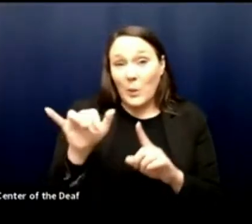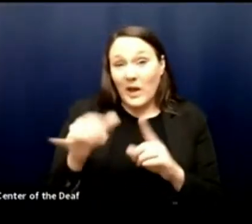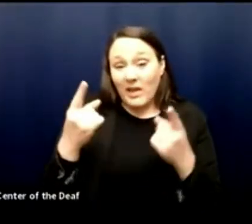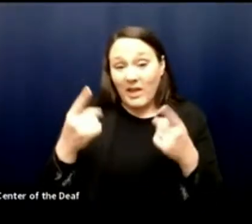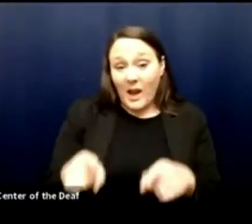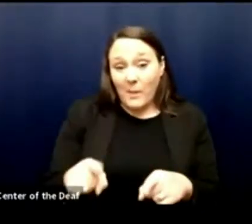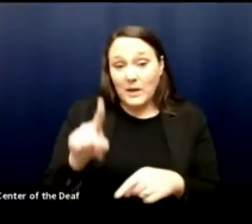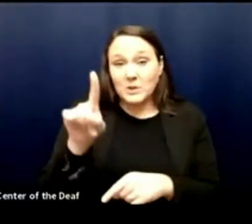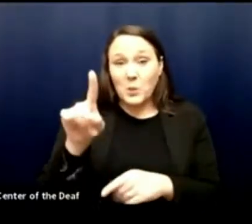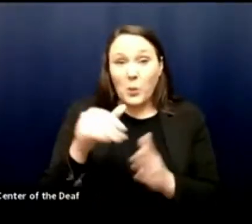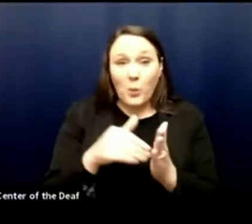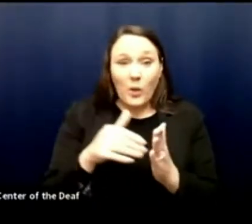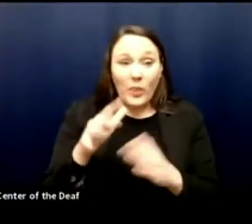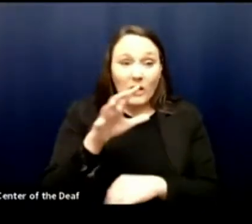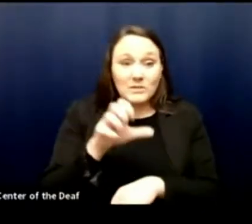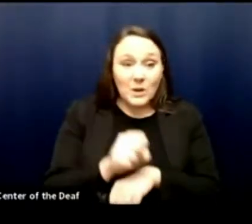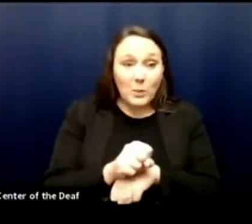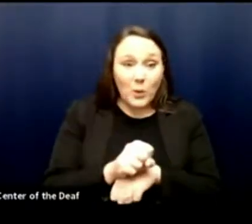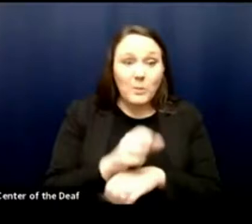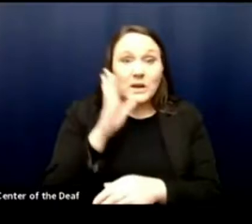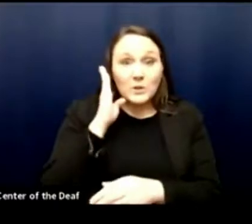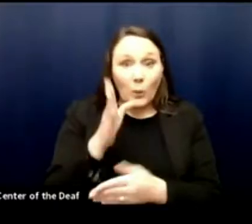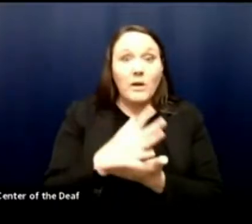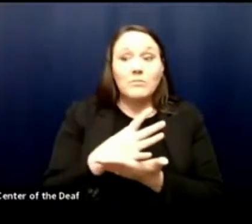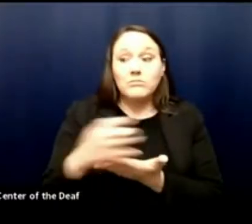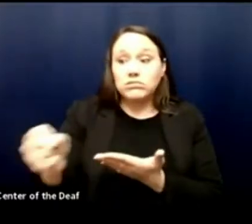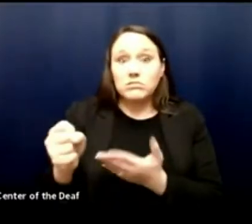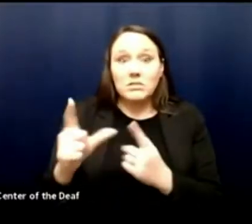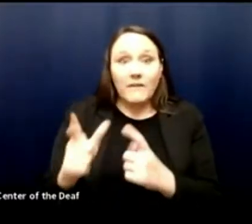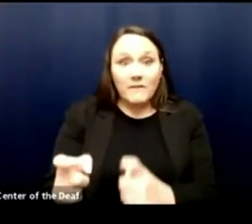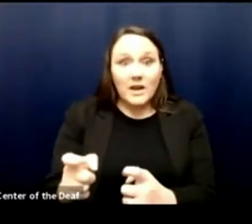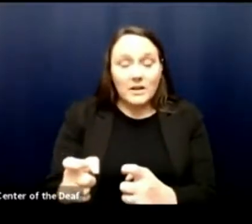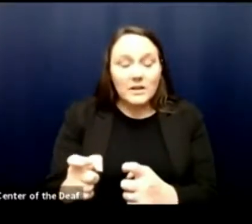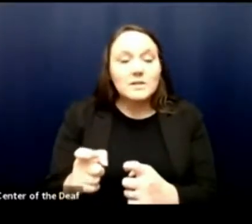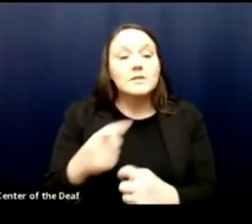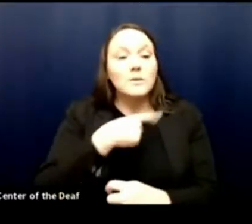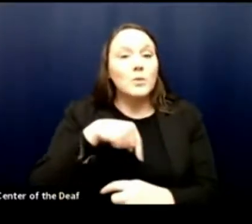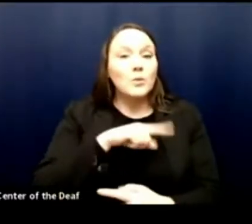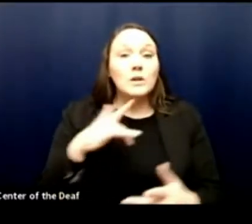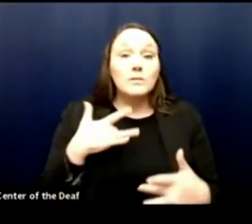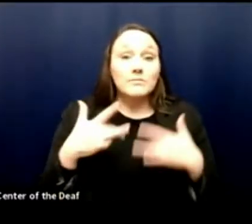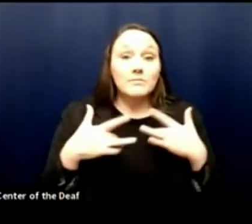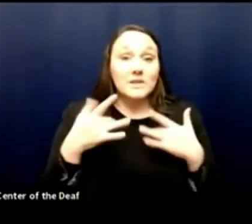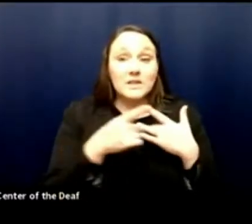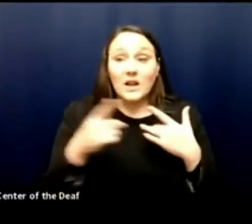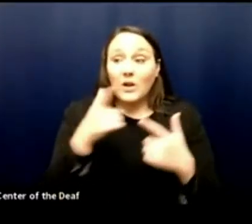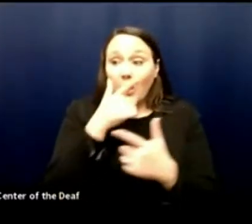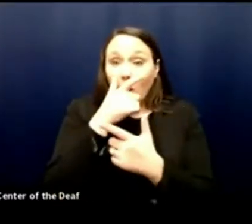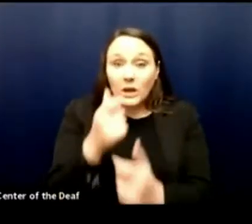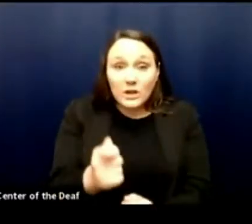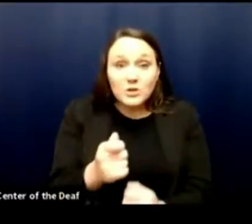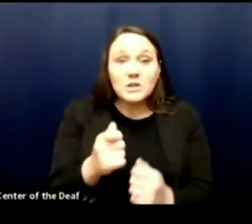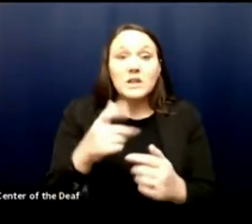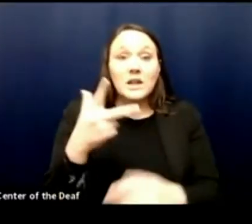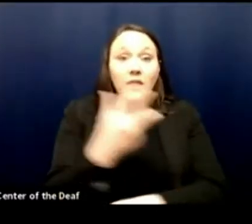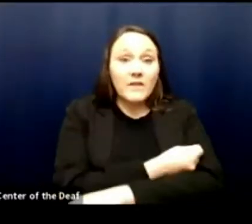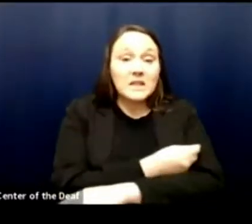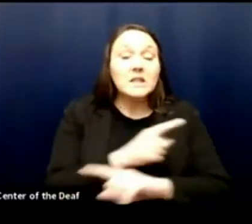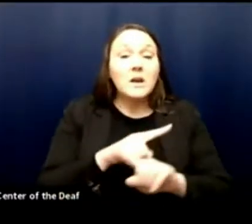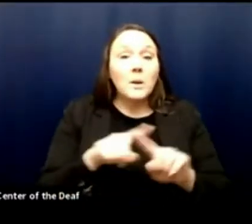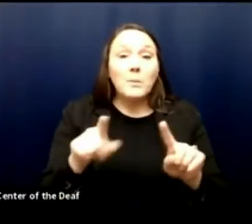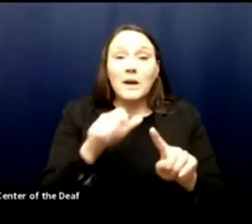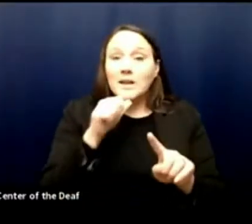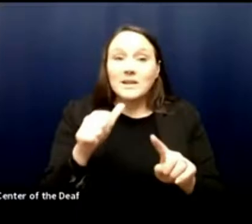appointments will go quickly. While we were thrilled by the interest in this vaccine, there simply isn't enough of it right